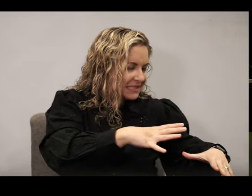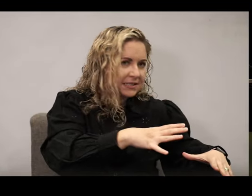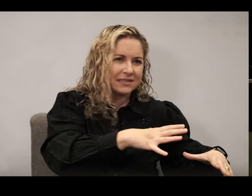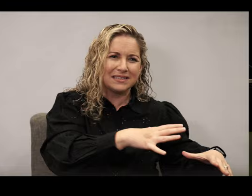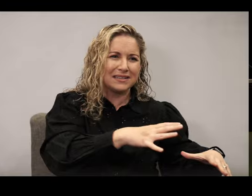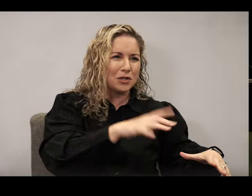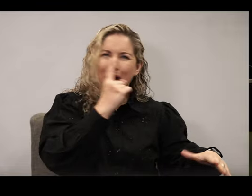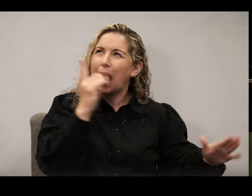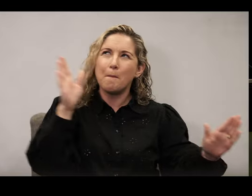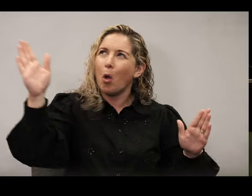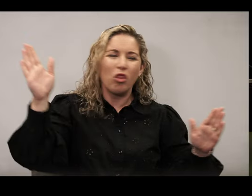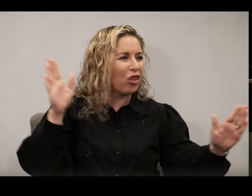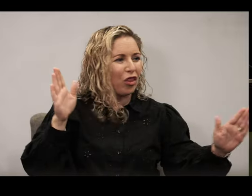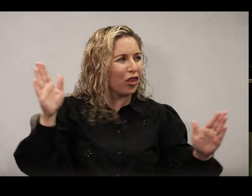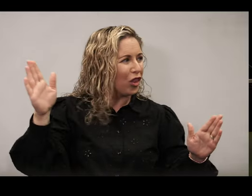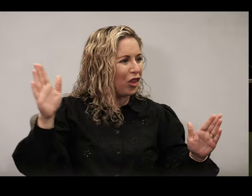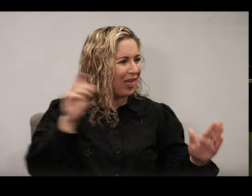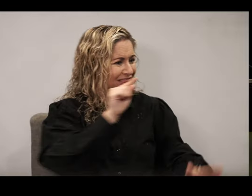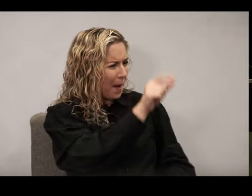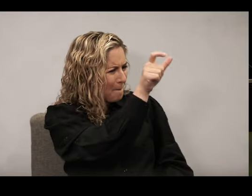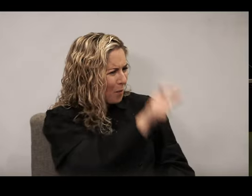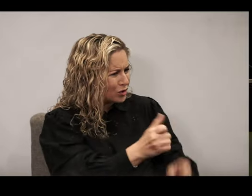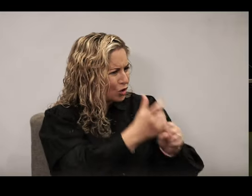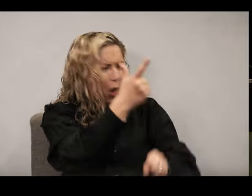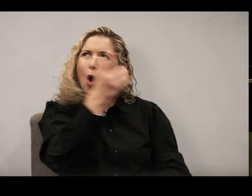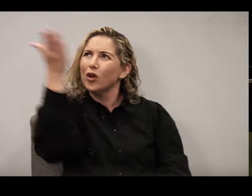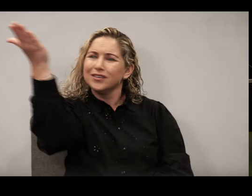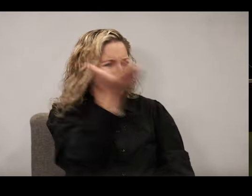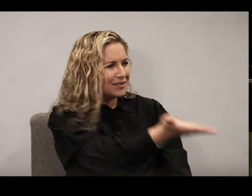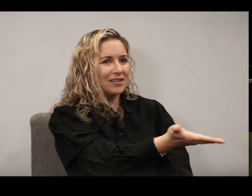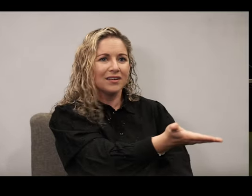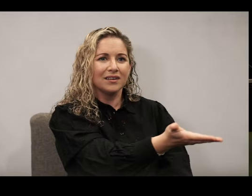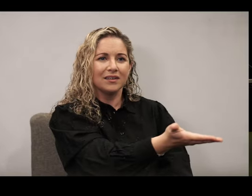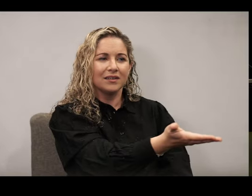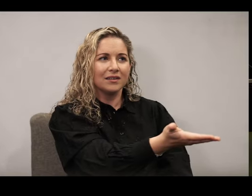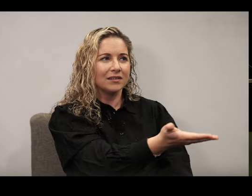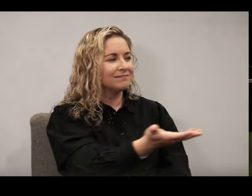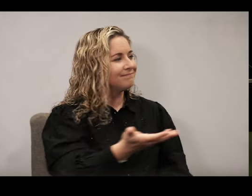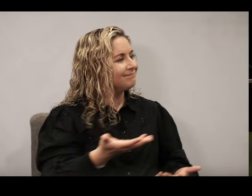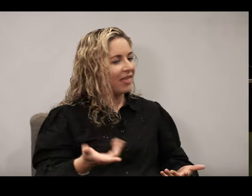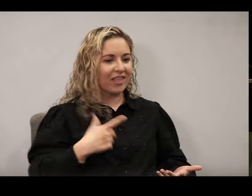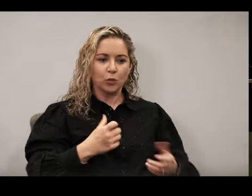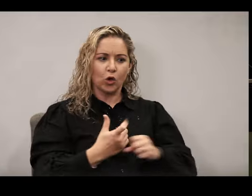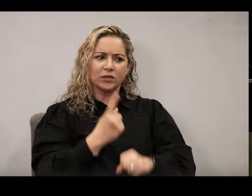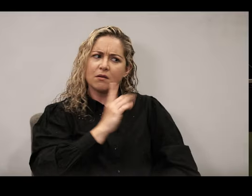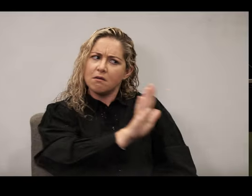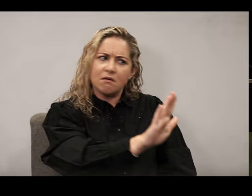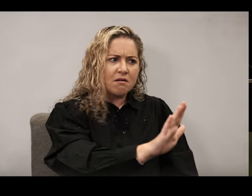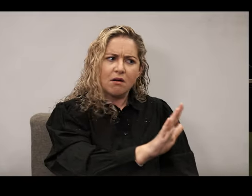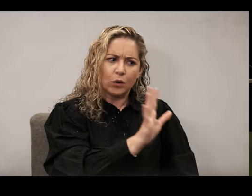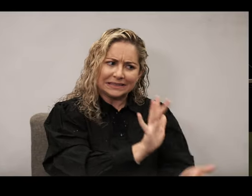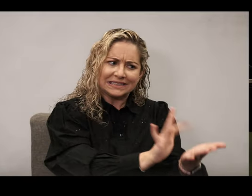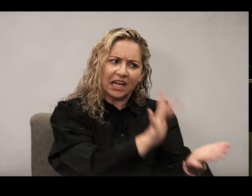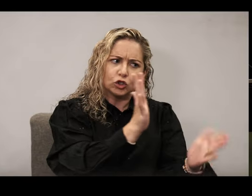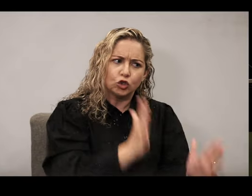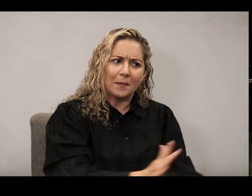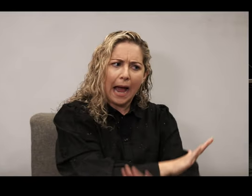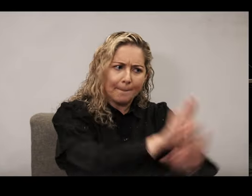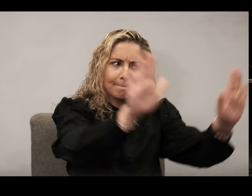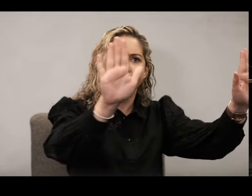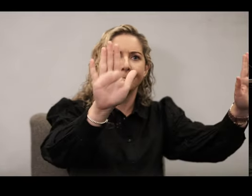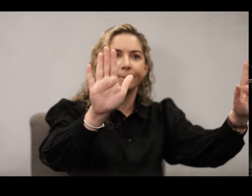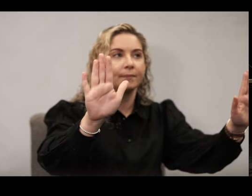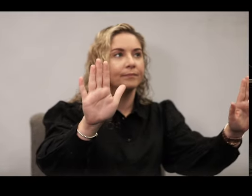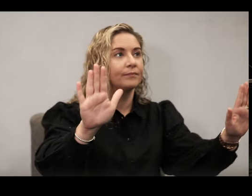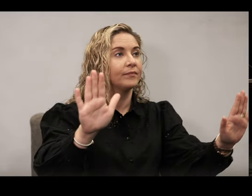God. This indicates that what you do to a human made in God's image, in some sense, you do to God. Imagine this.